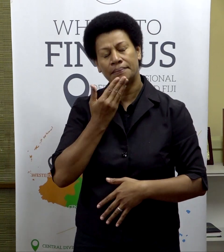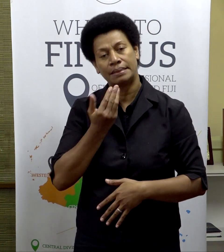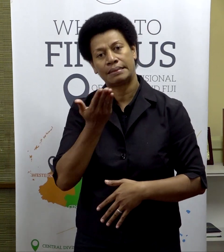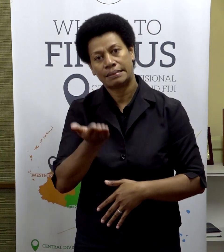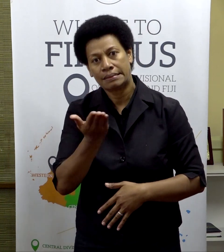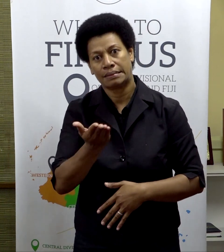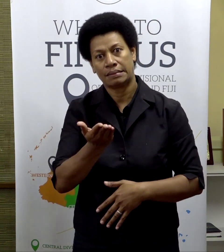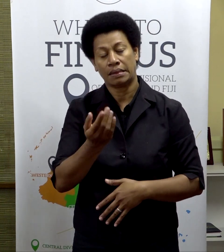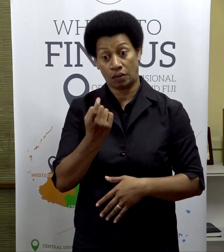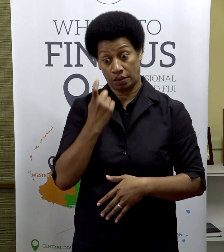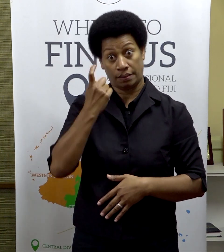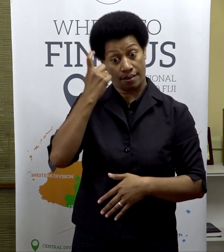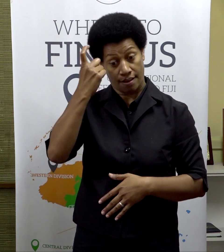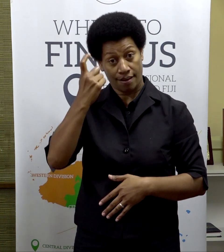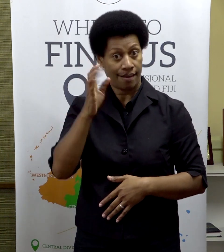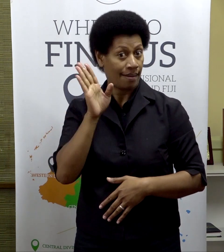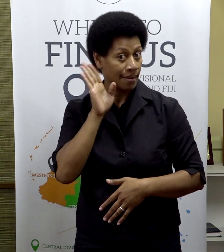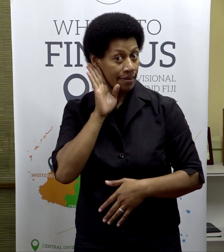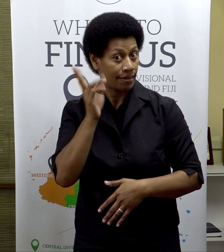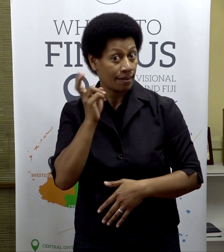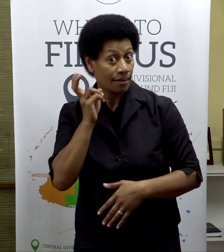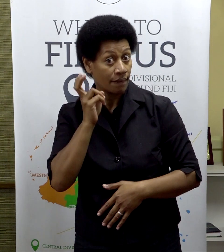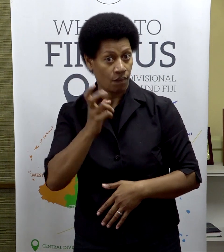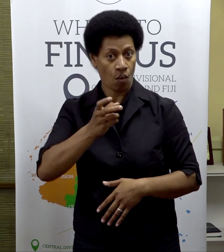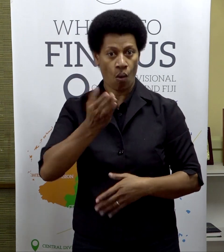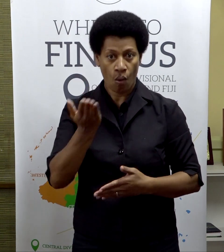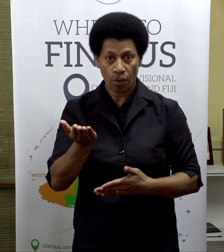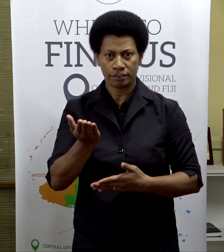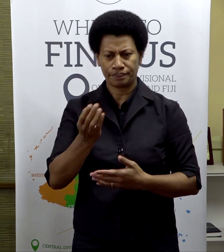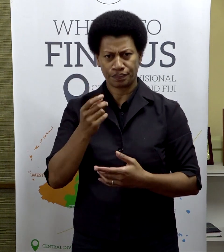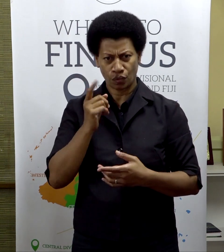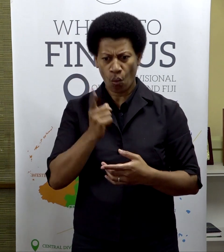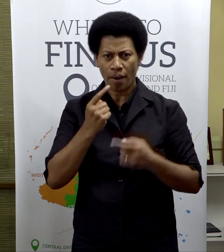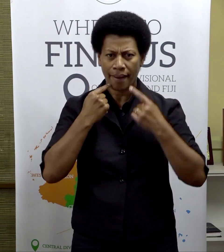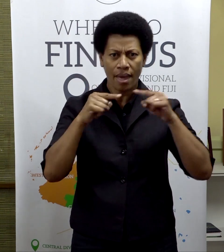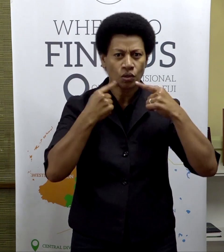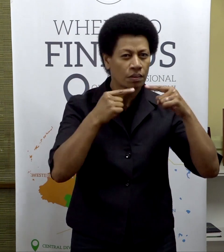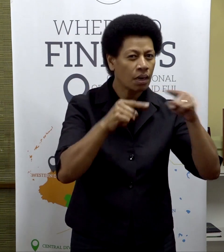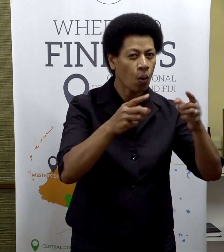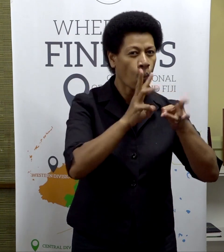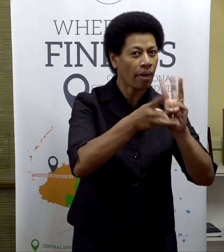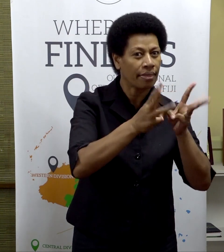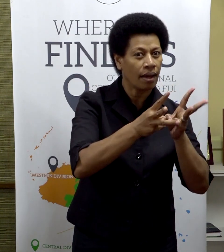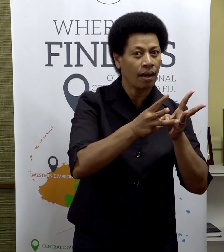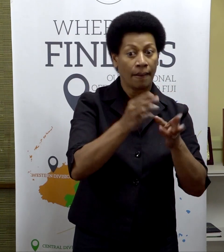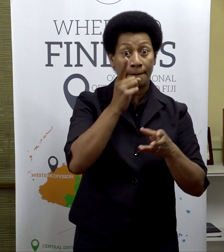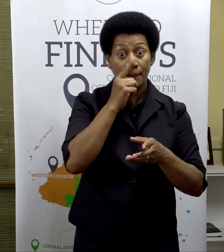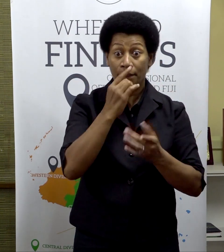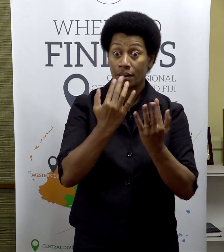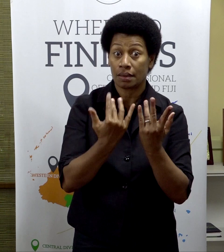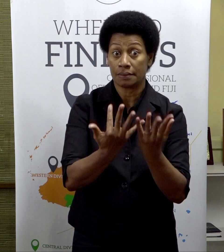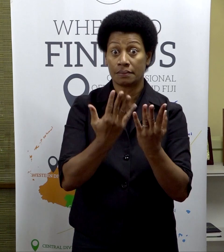be alert and listen to weather warnings. Members of the public are advised to keep away from